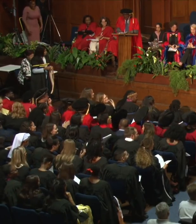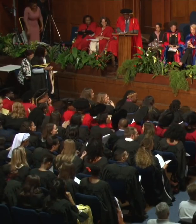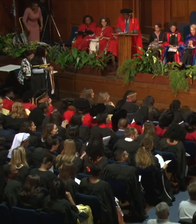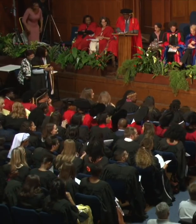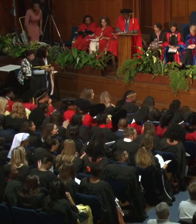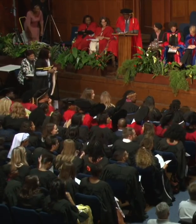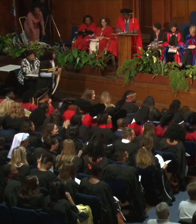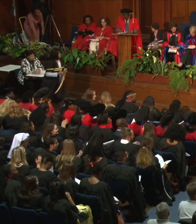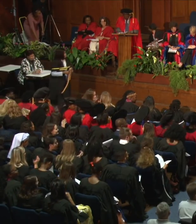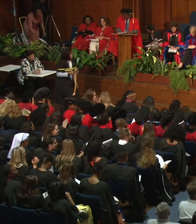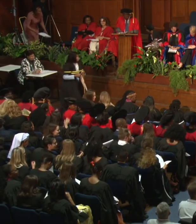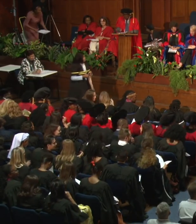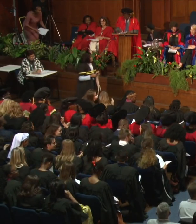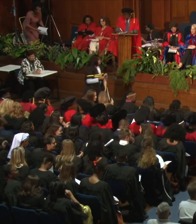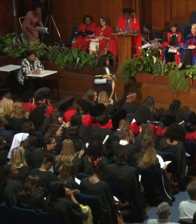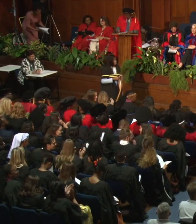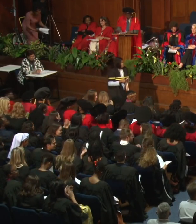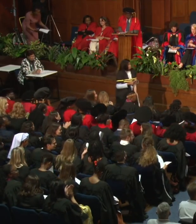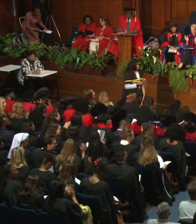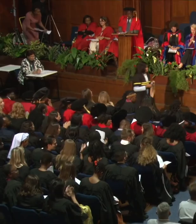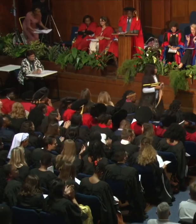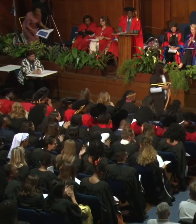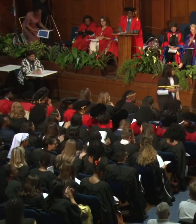Lizeka Kanyisa Nondabula.